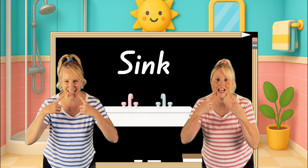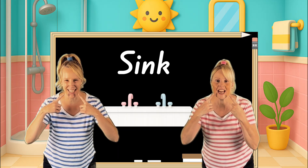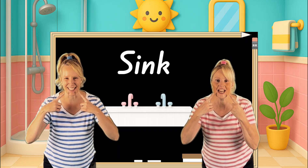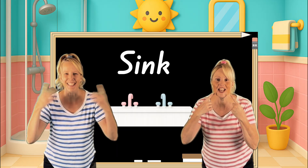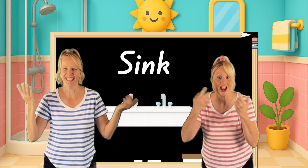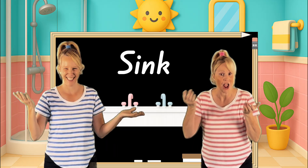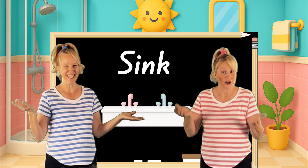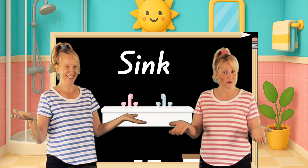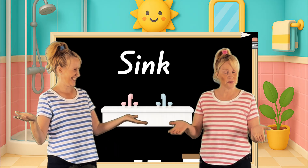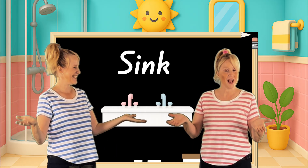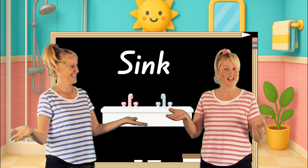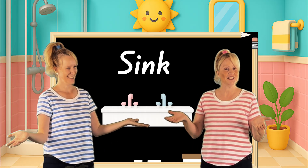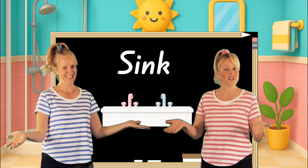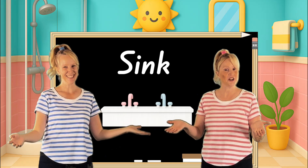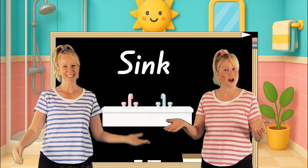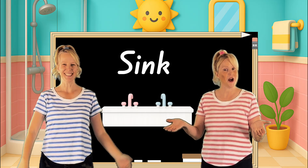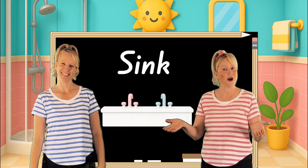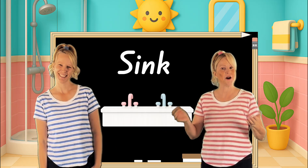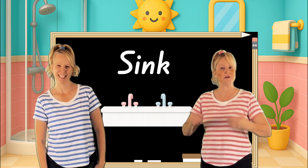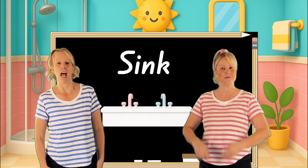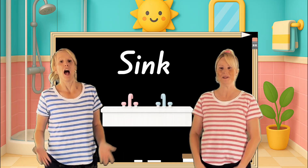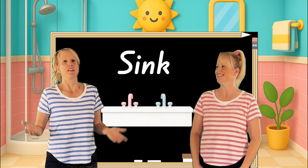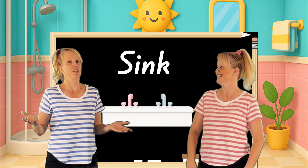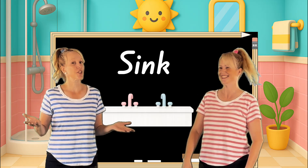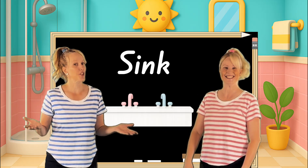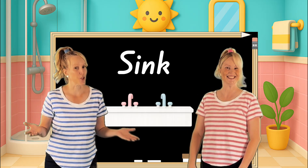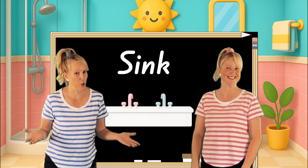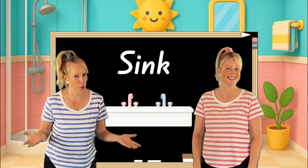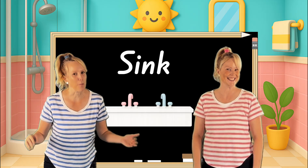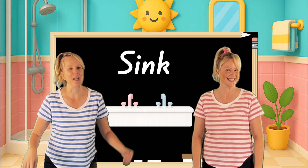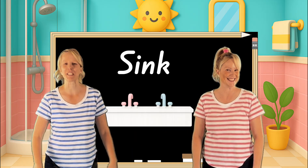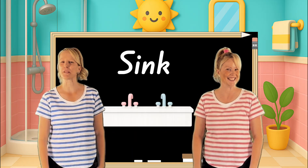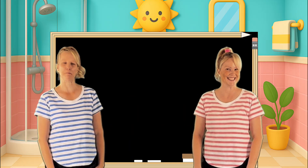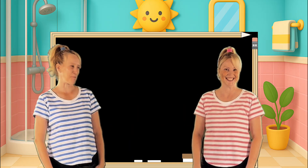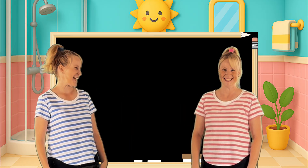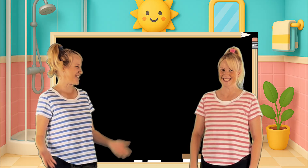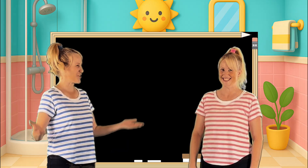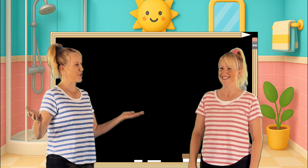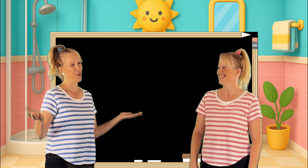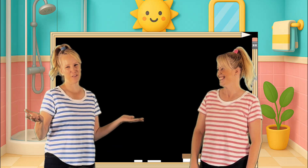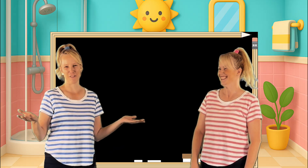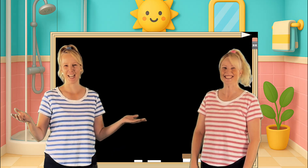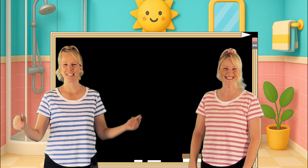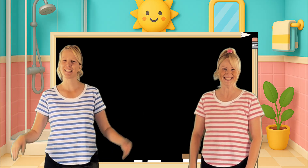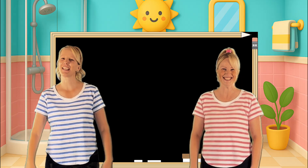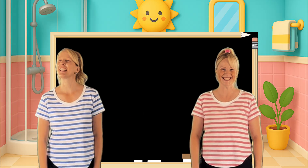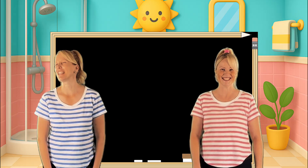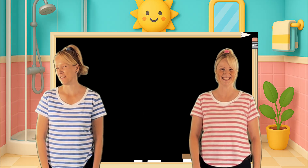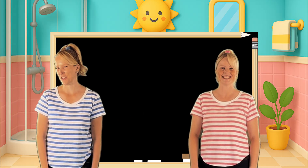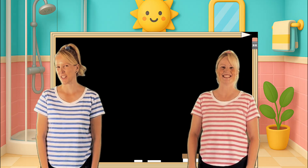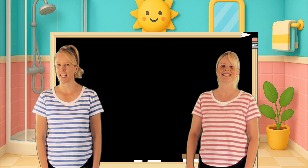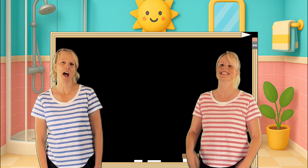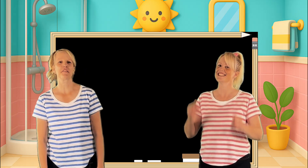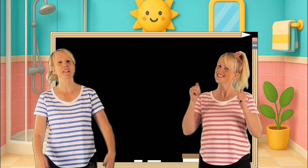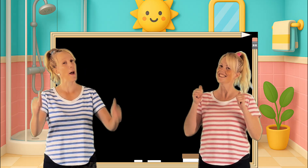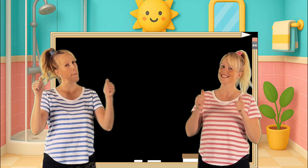Sink. Great job. Super speech talk, friends. Give yourselves a